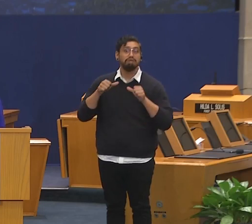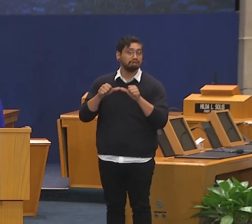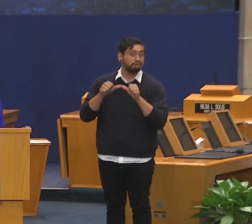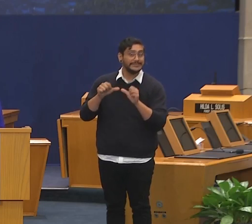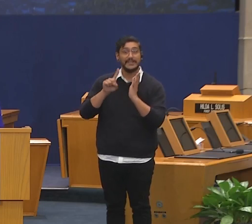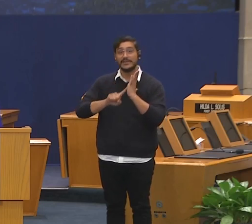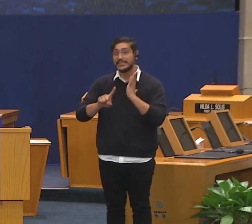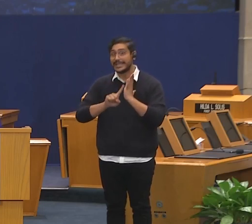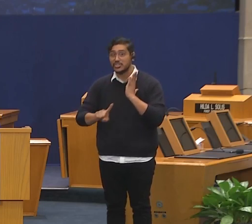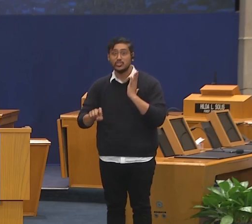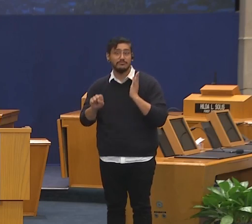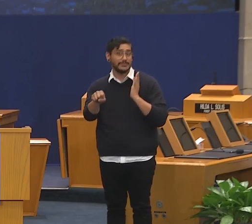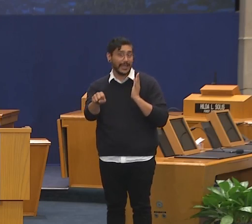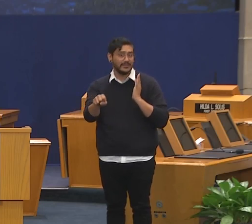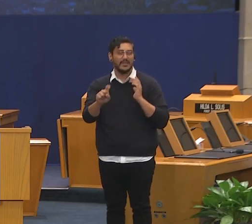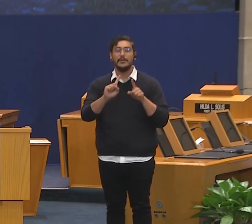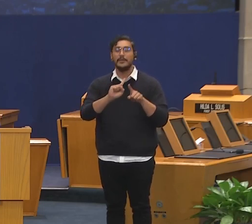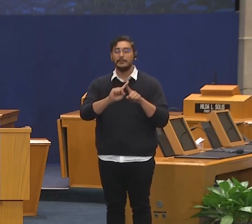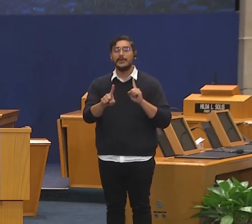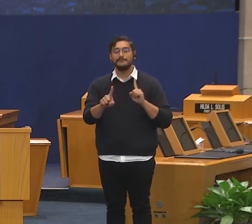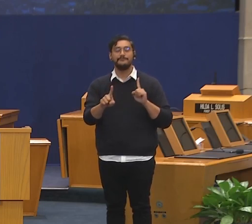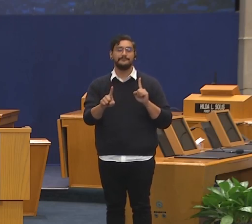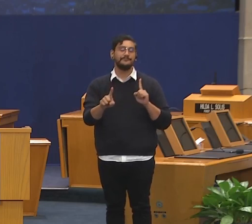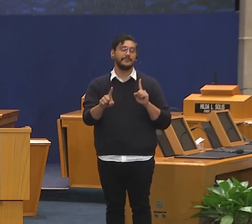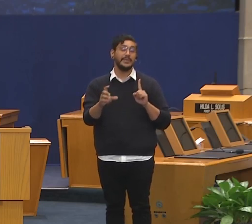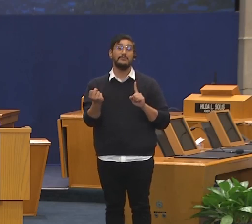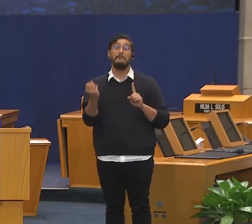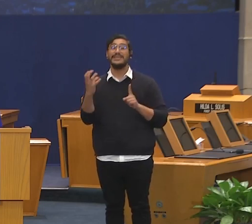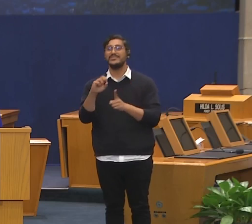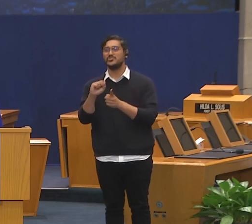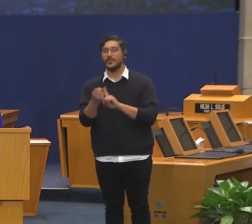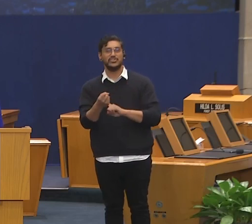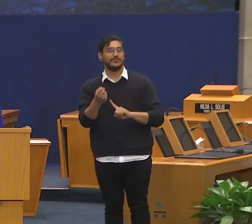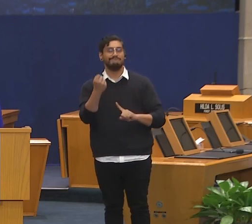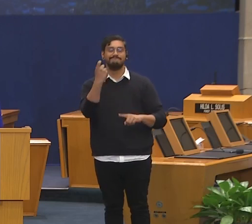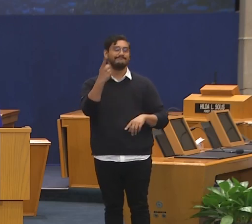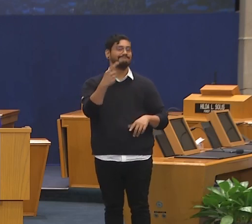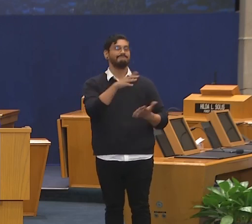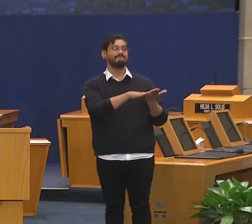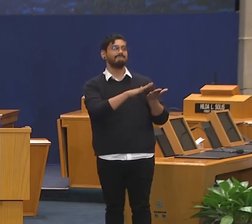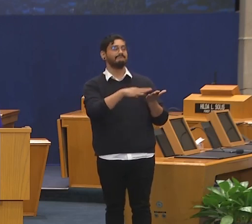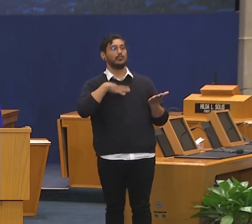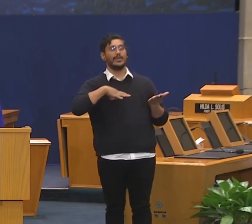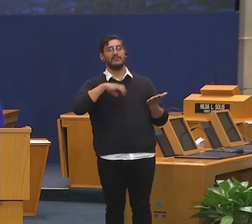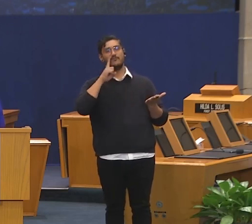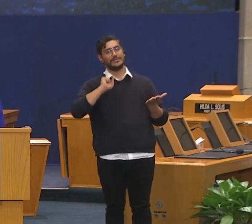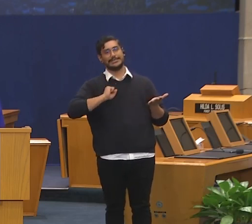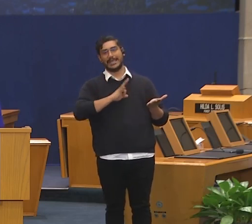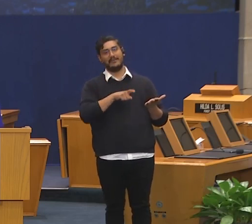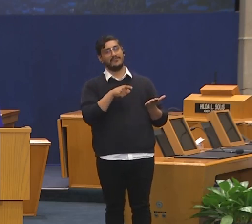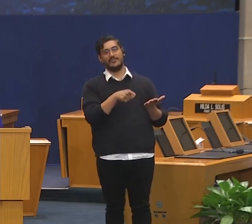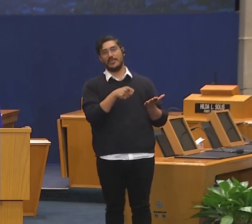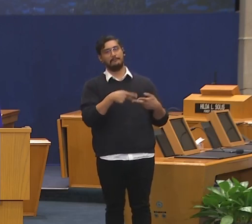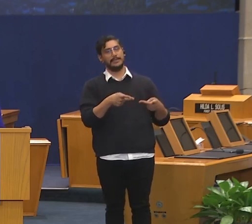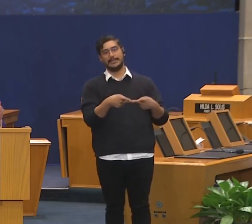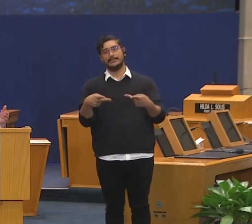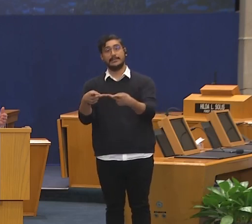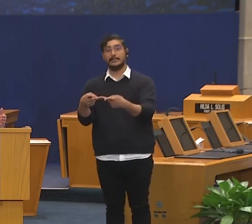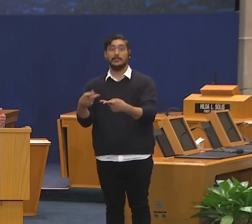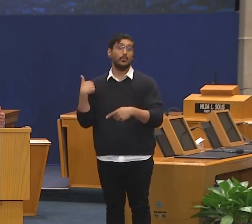many of the places, and I want to give a lot of credit to the staff and the management teams at these sites, at many places we have not seen a